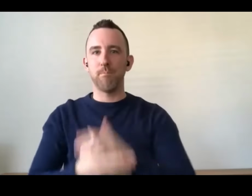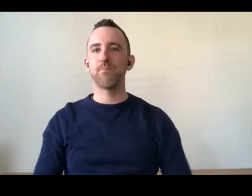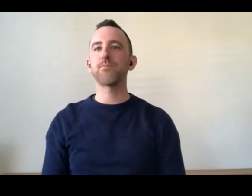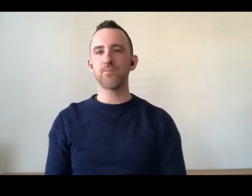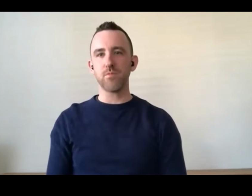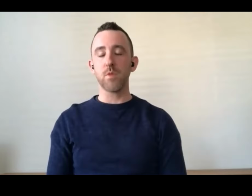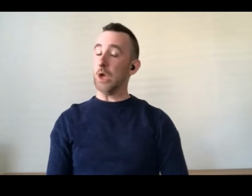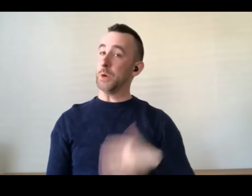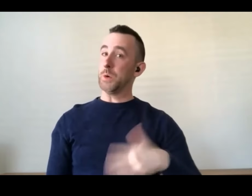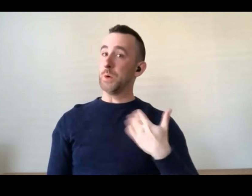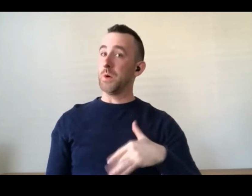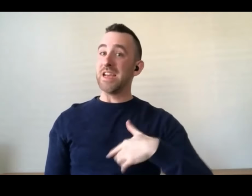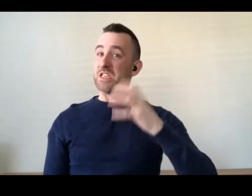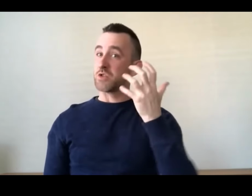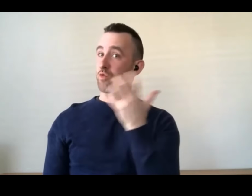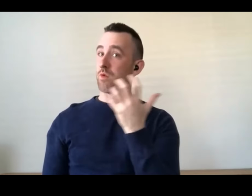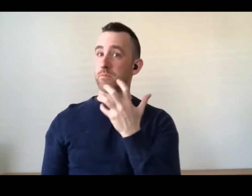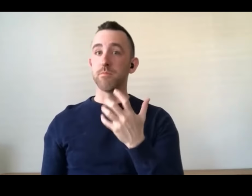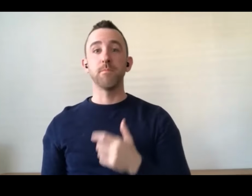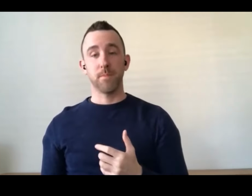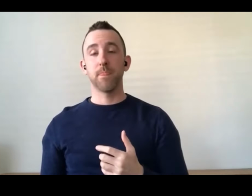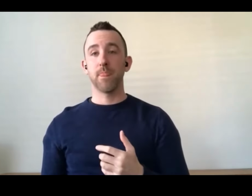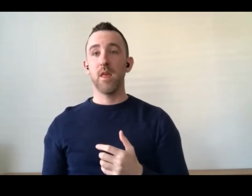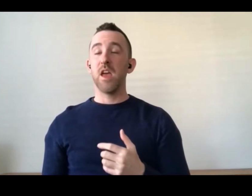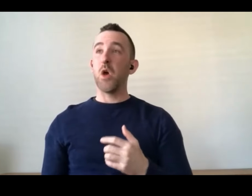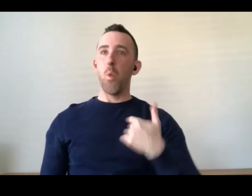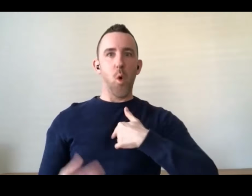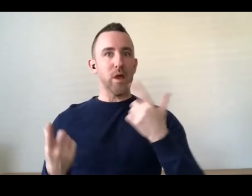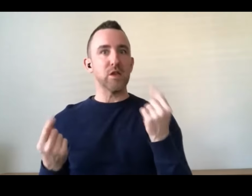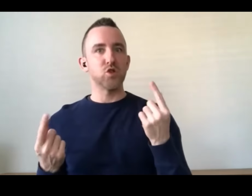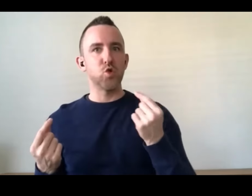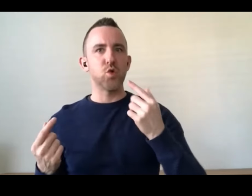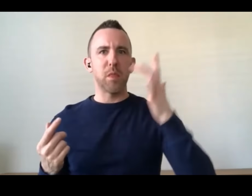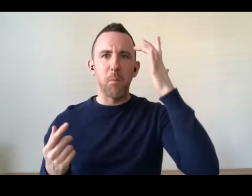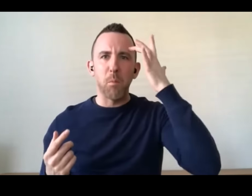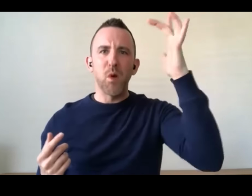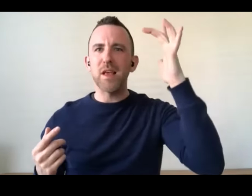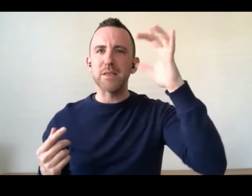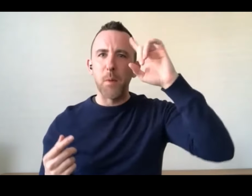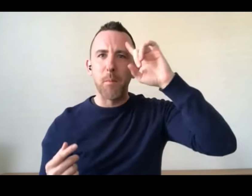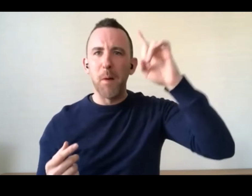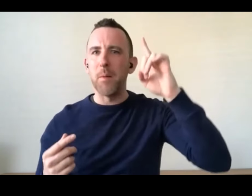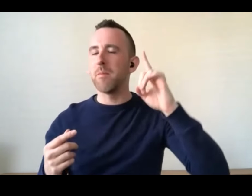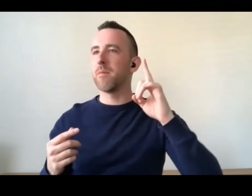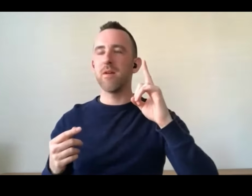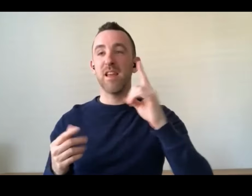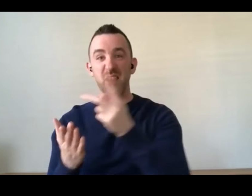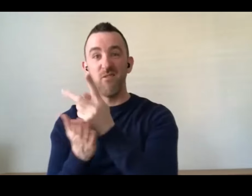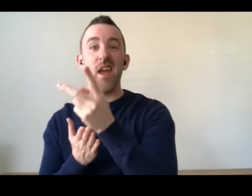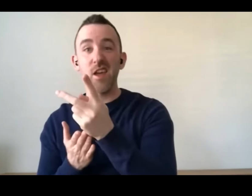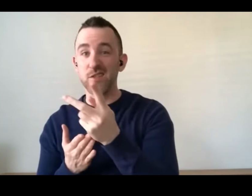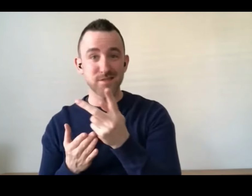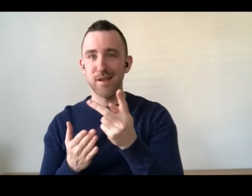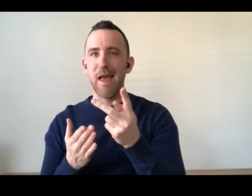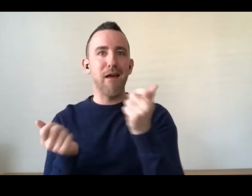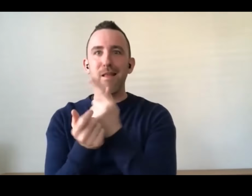it's incredible, the feats of brilliance and the fails that happen, and there's